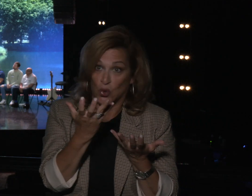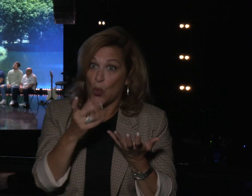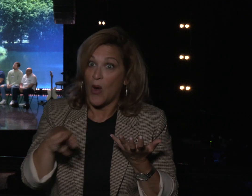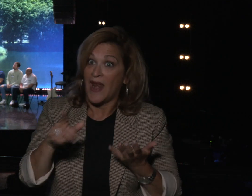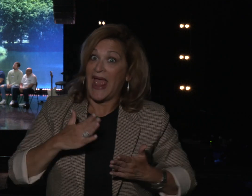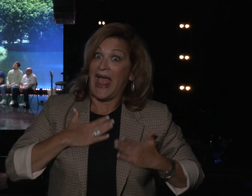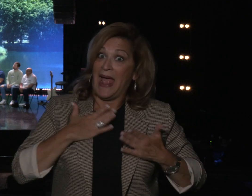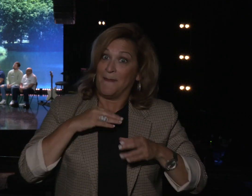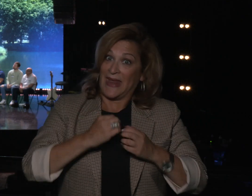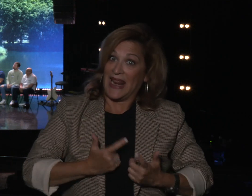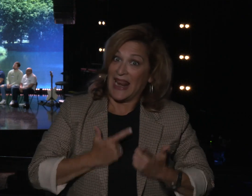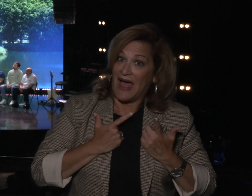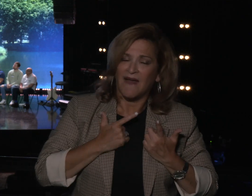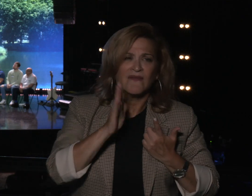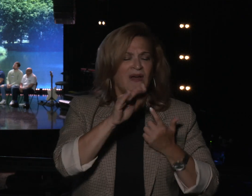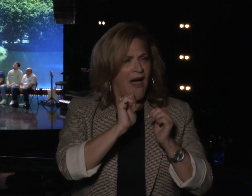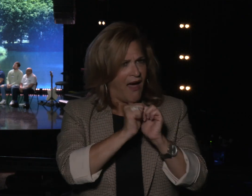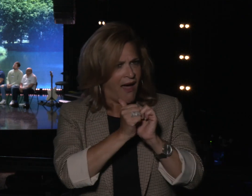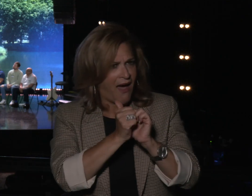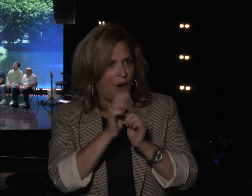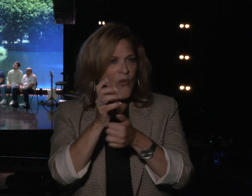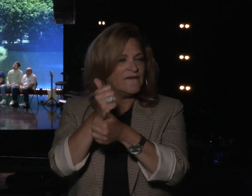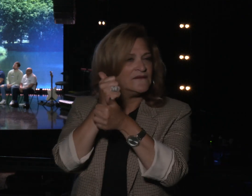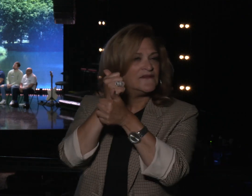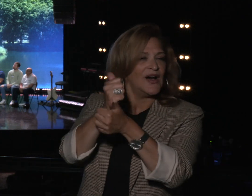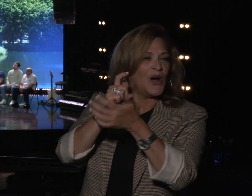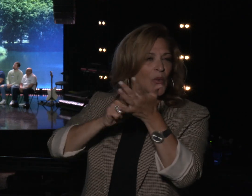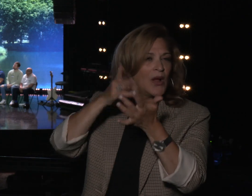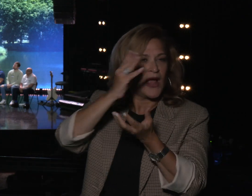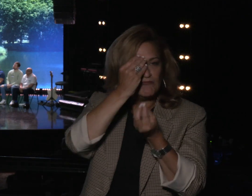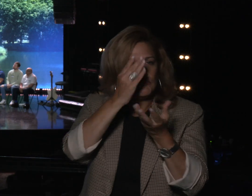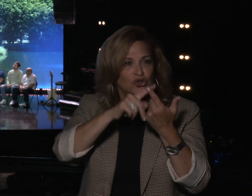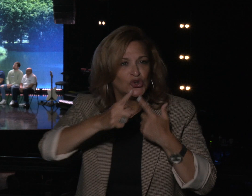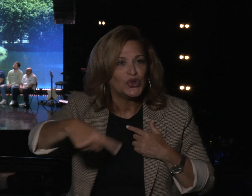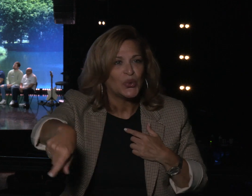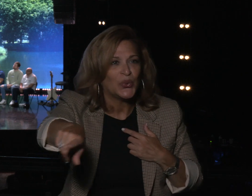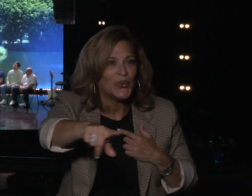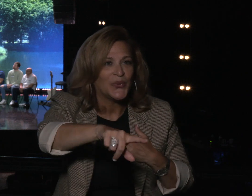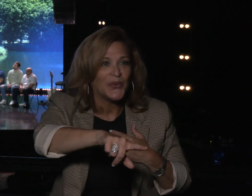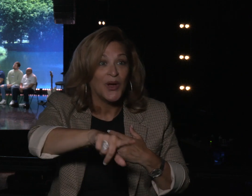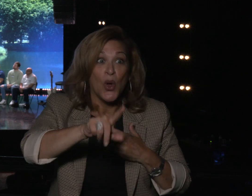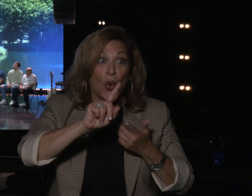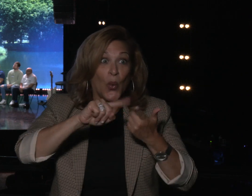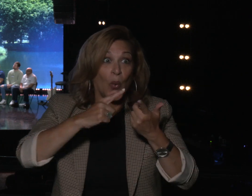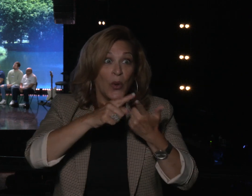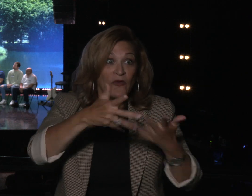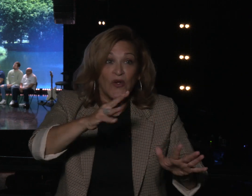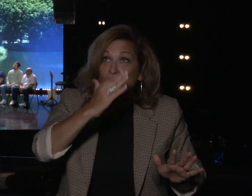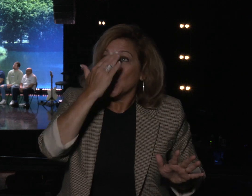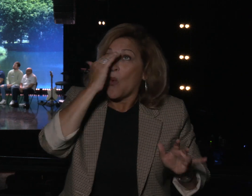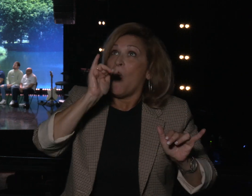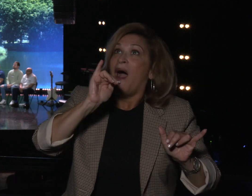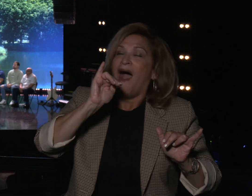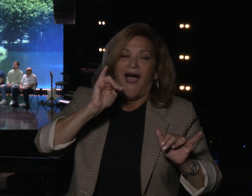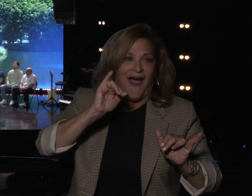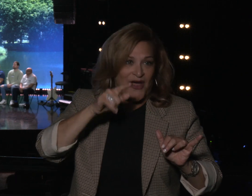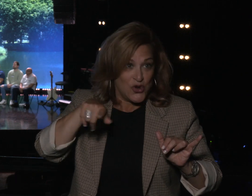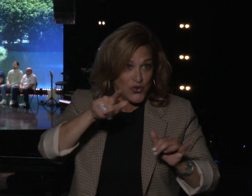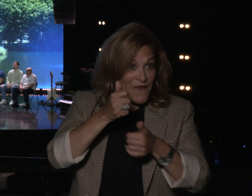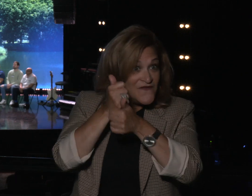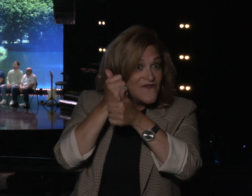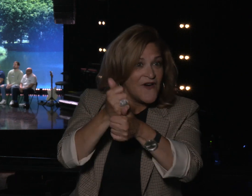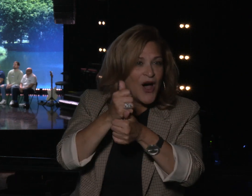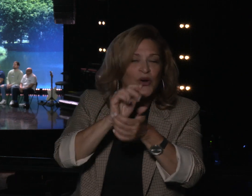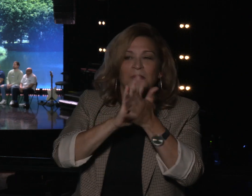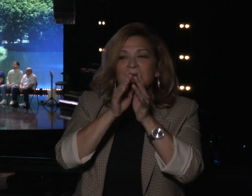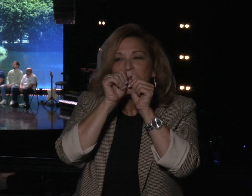only happens when you do what the Lord tells you. Now that you know these things, you will be blessed if you do them. So it is